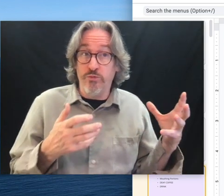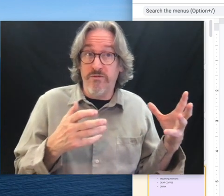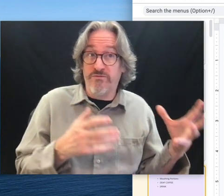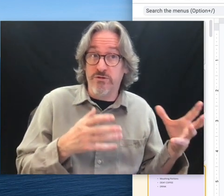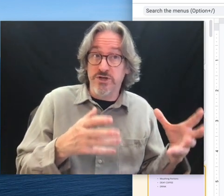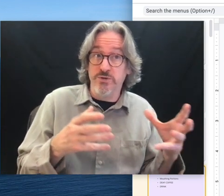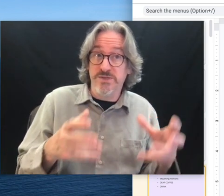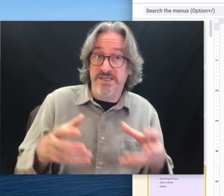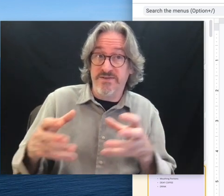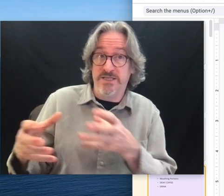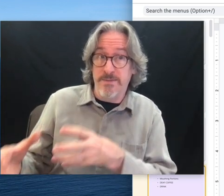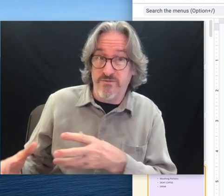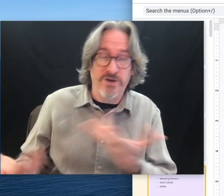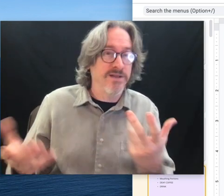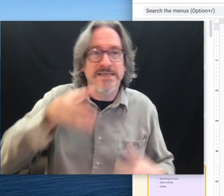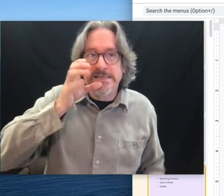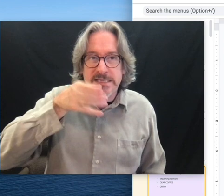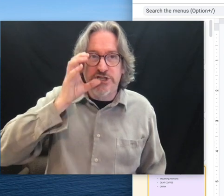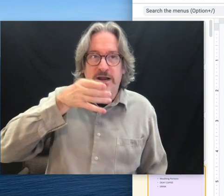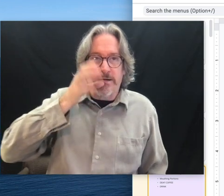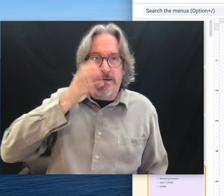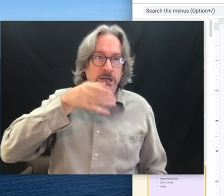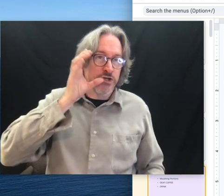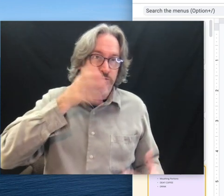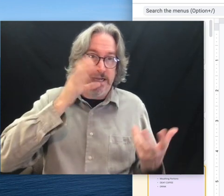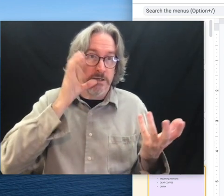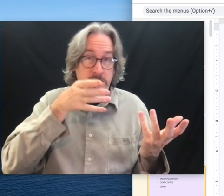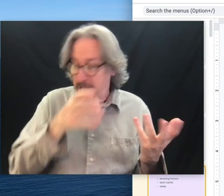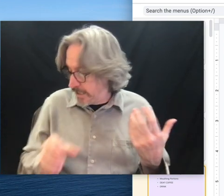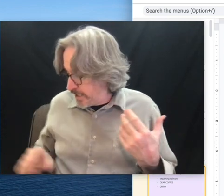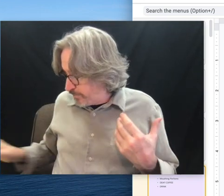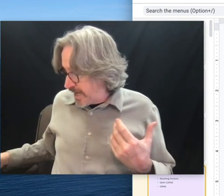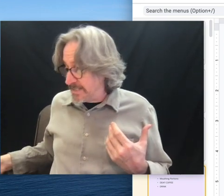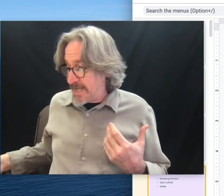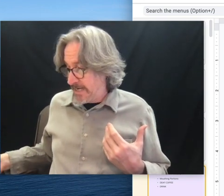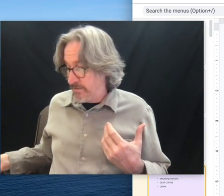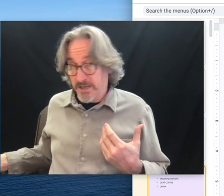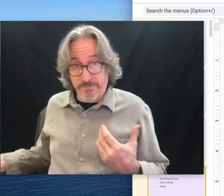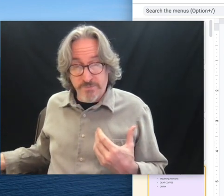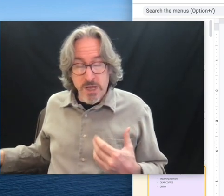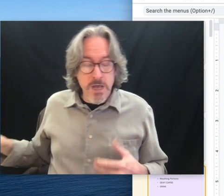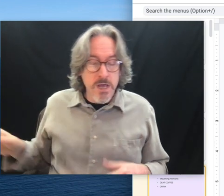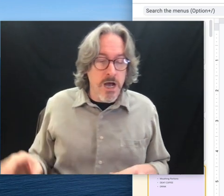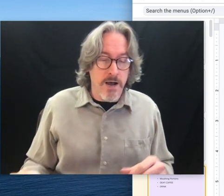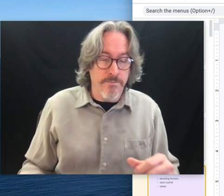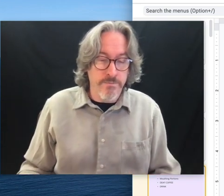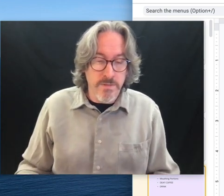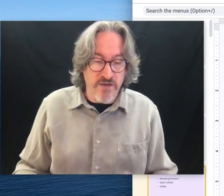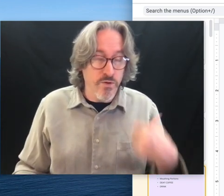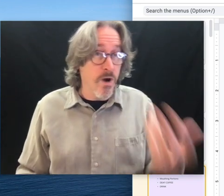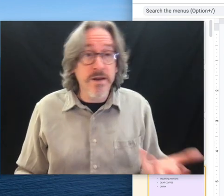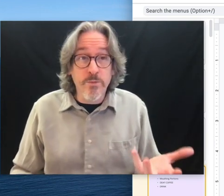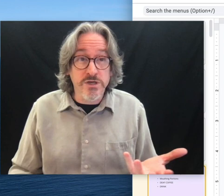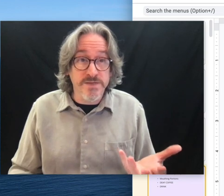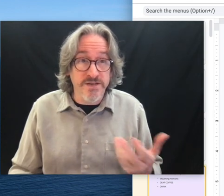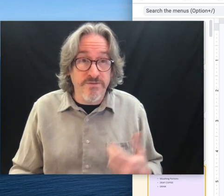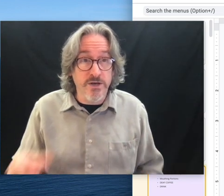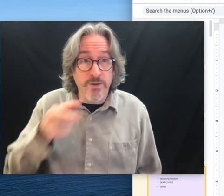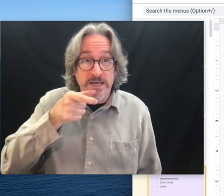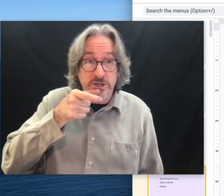will refer to a specific type of drink. This is the generic drink and can apply to anything. If we want to be